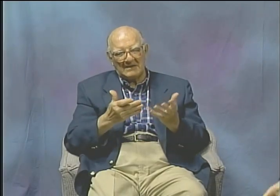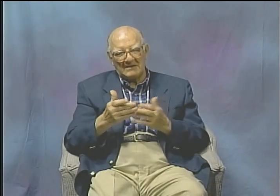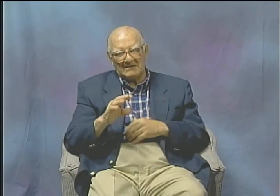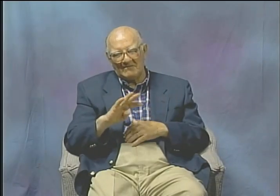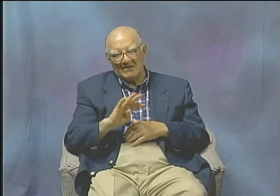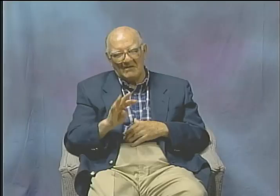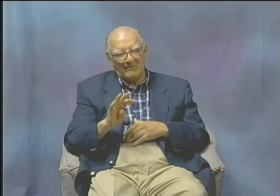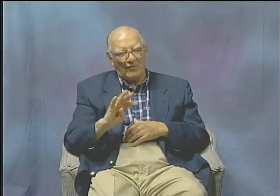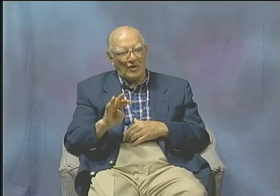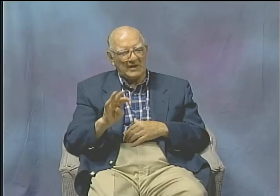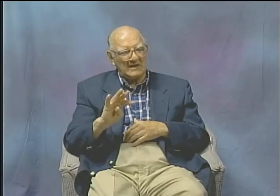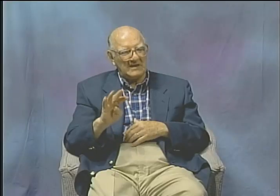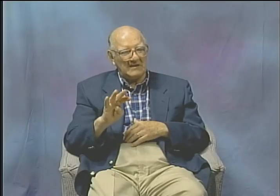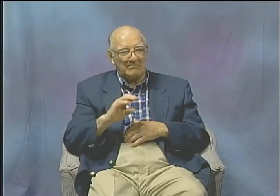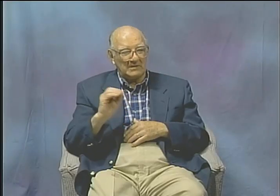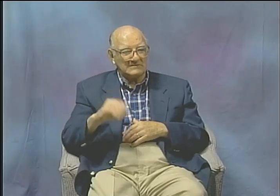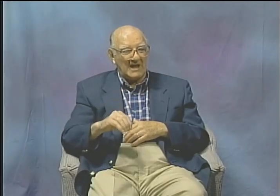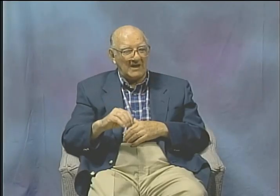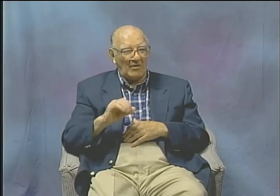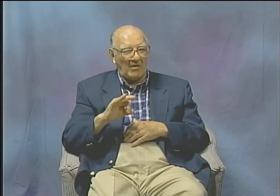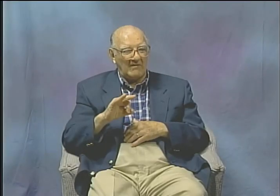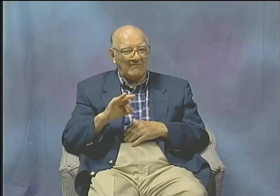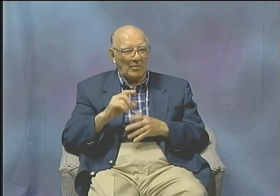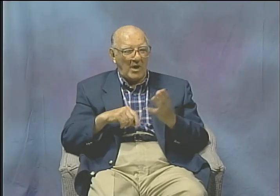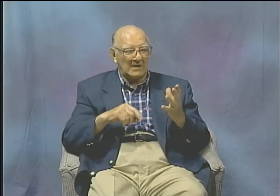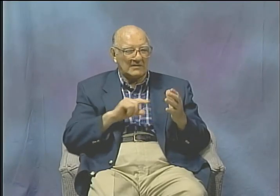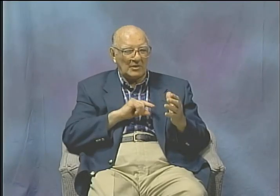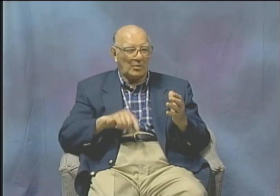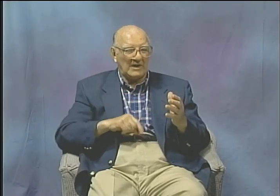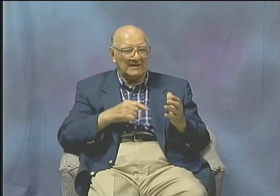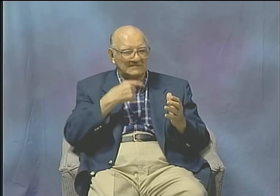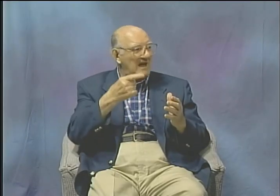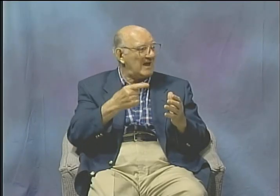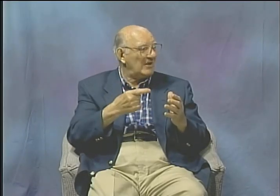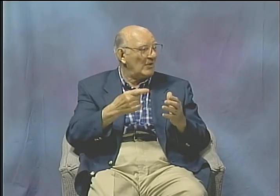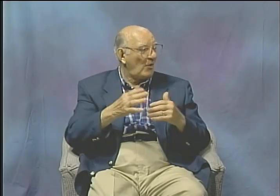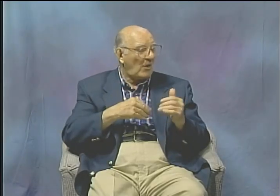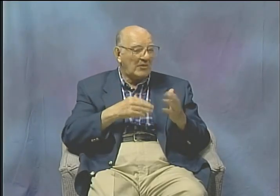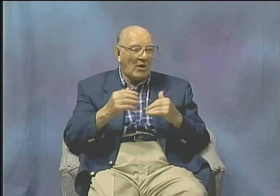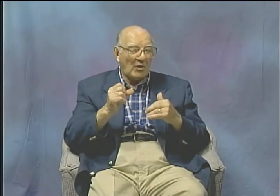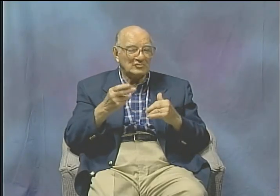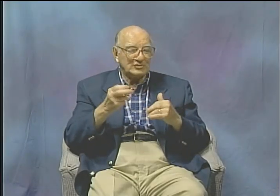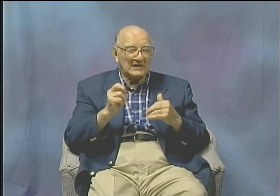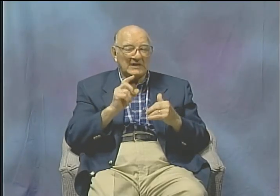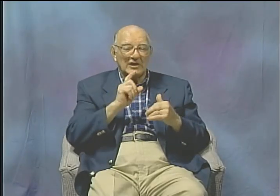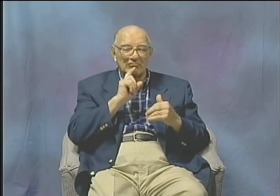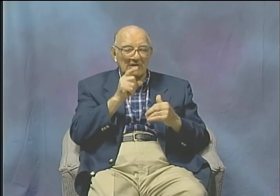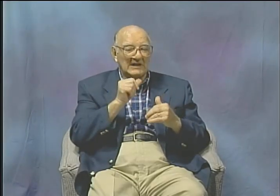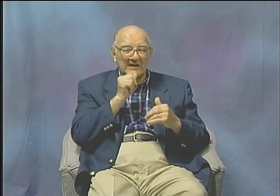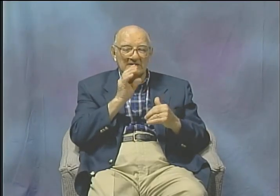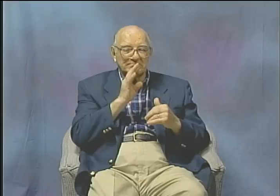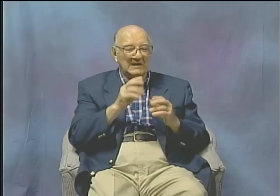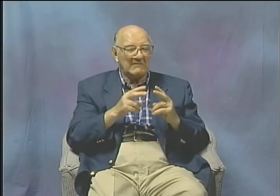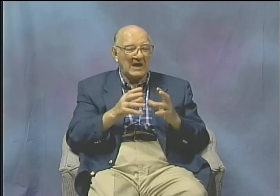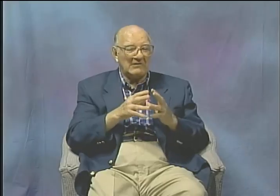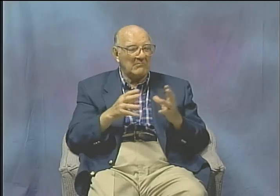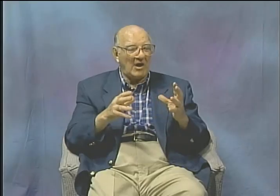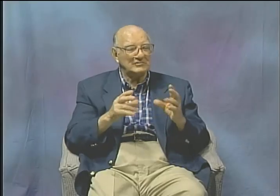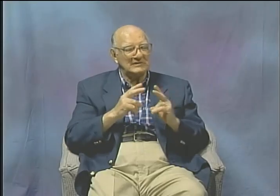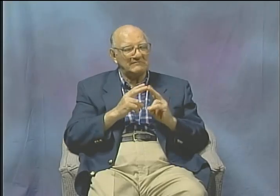maybe 40% of what the Queen said, although she really didn't speak very much. She's